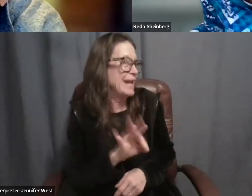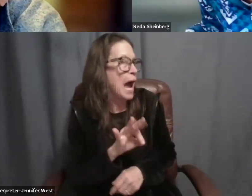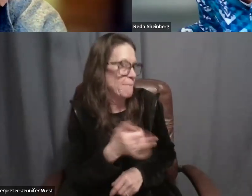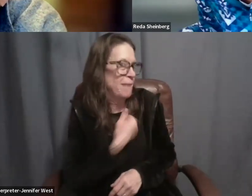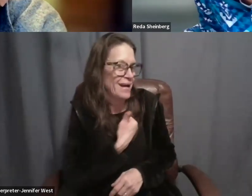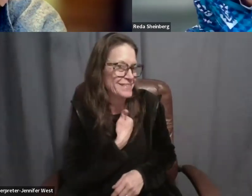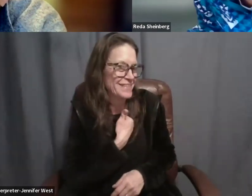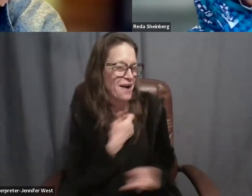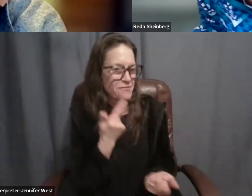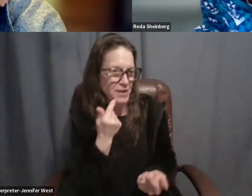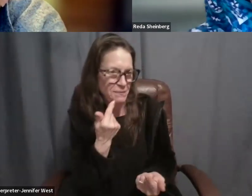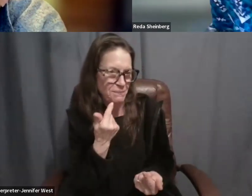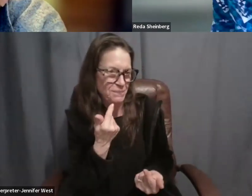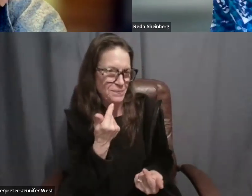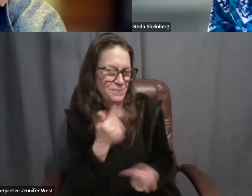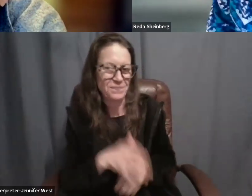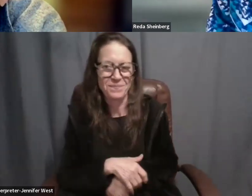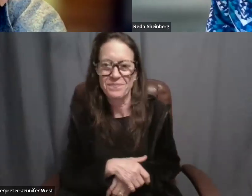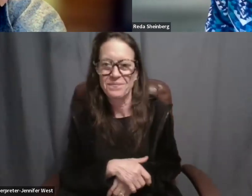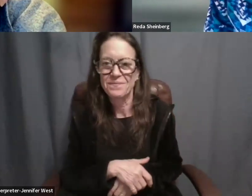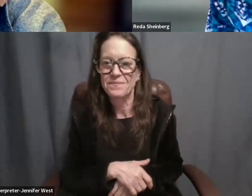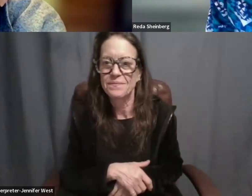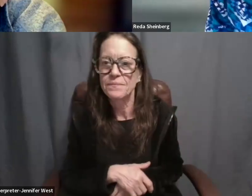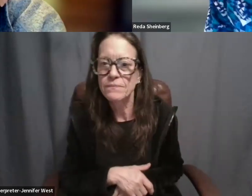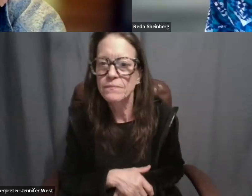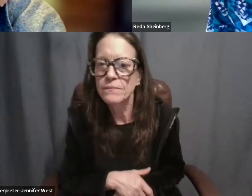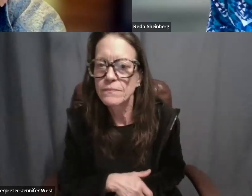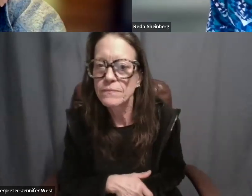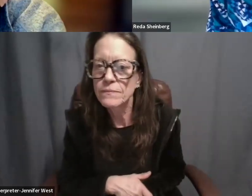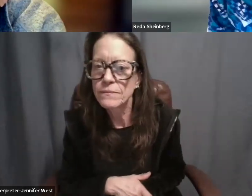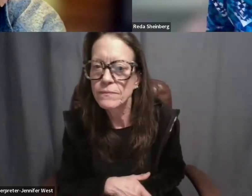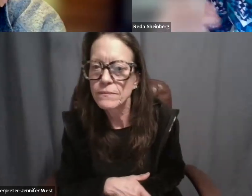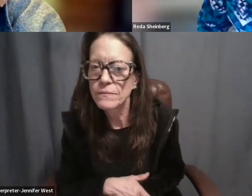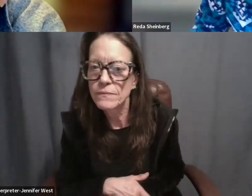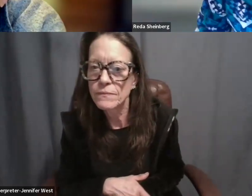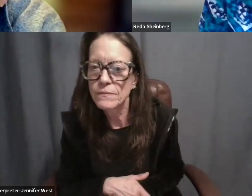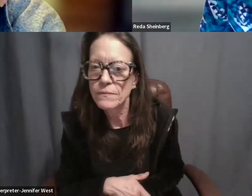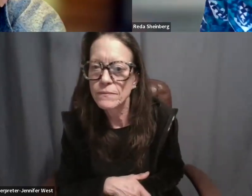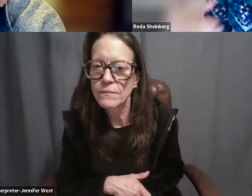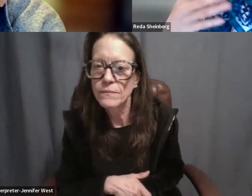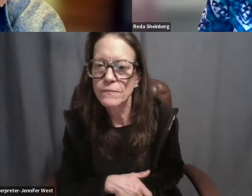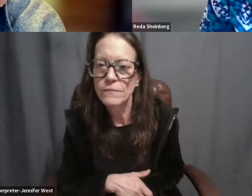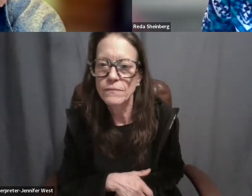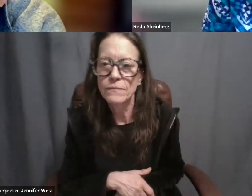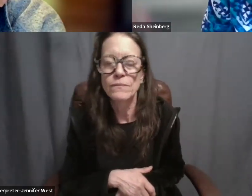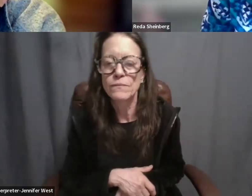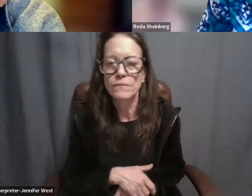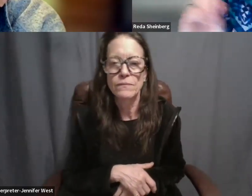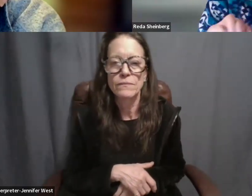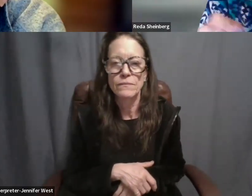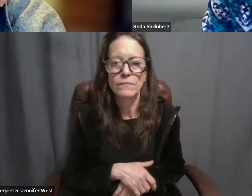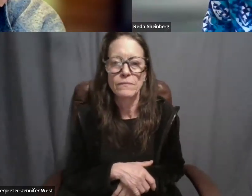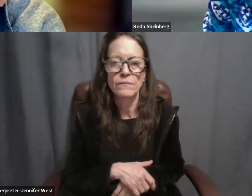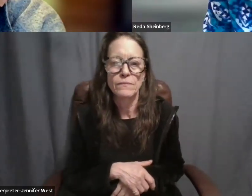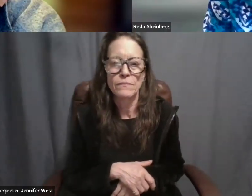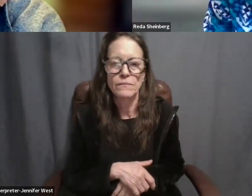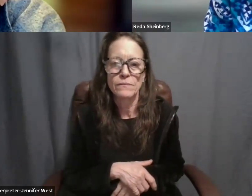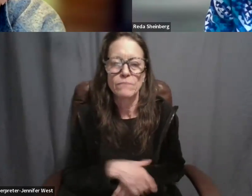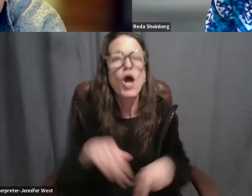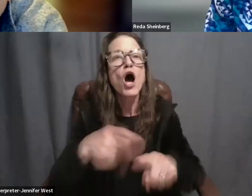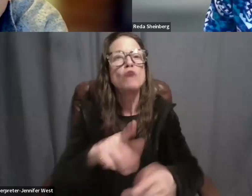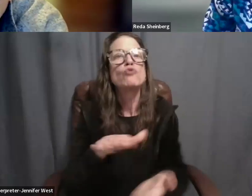problem. But anyway, so you know, throughout school, he was diagnosed with some mental